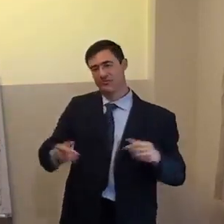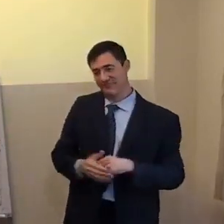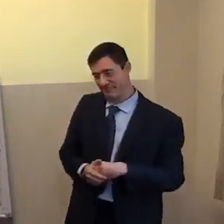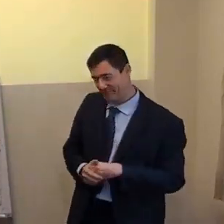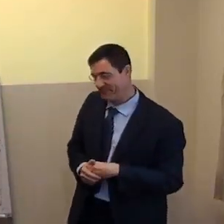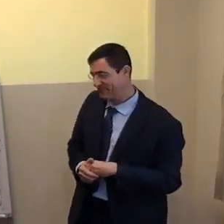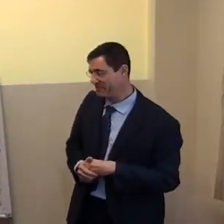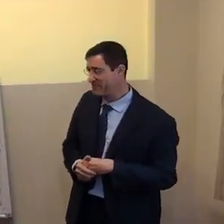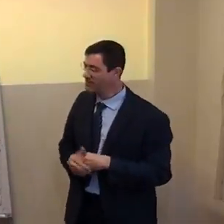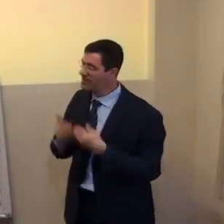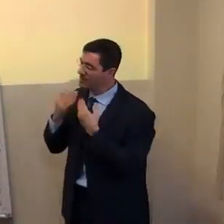Thank you very much. You're